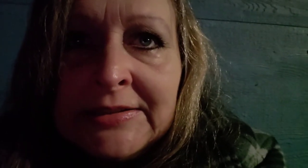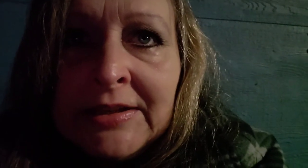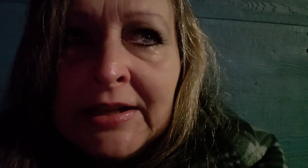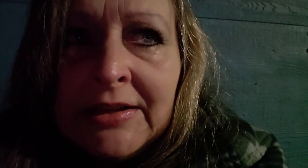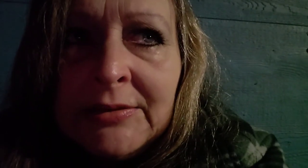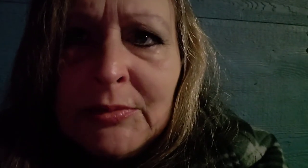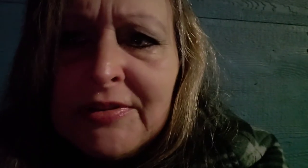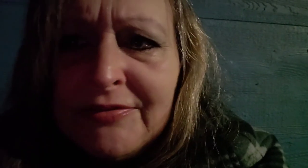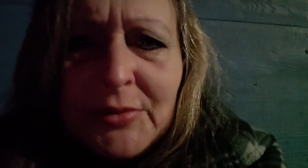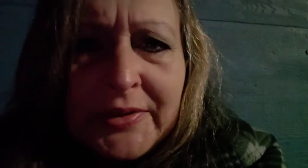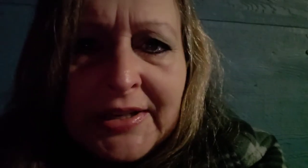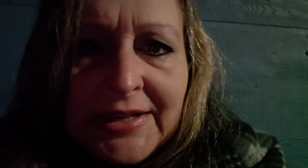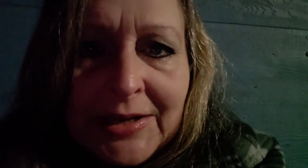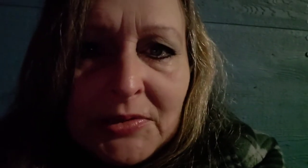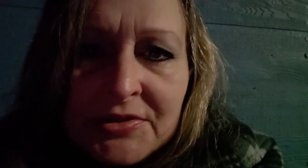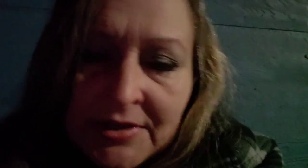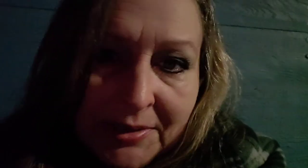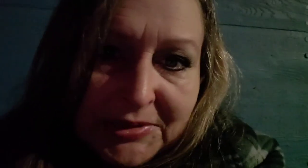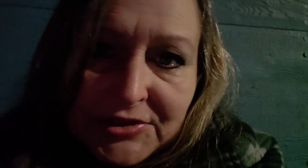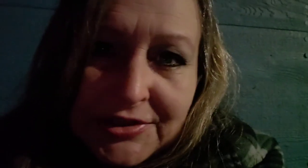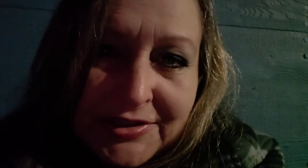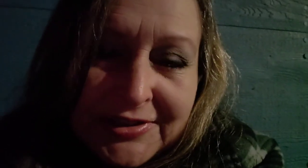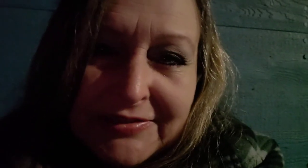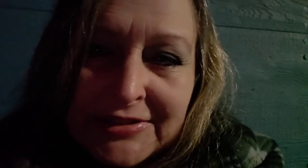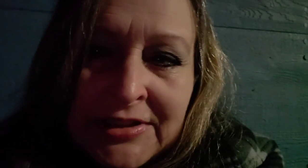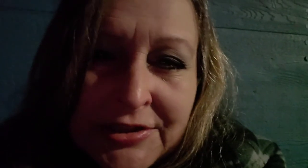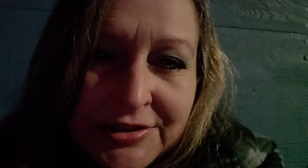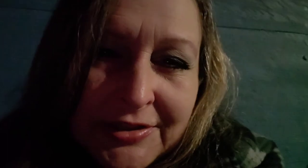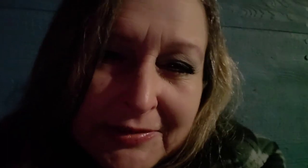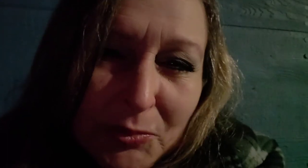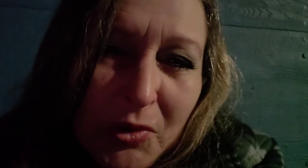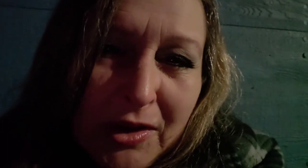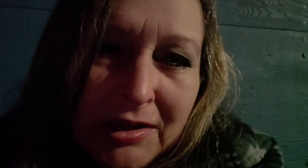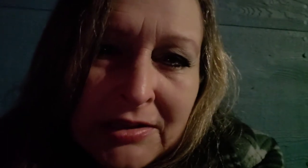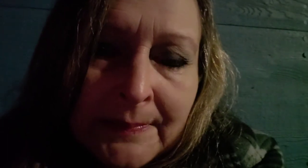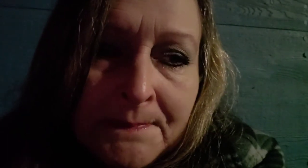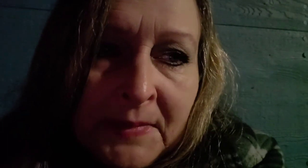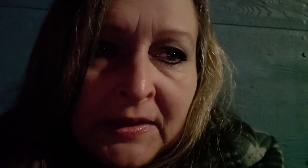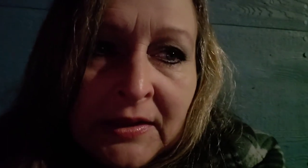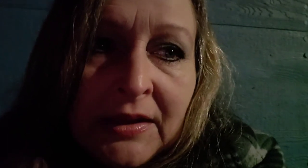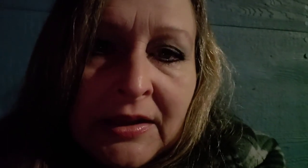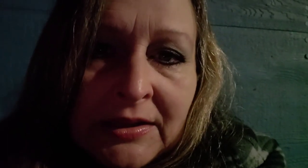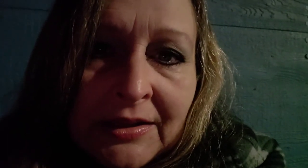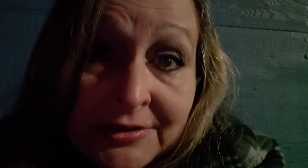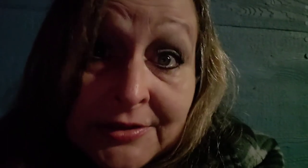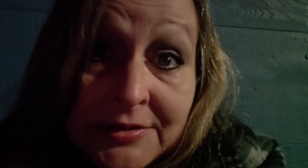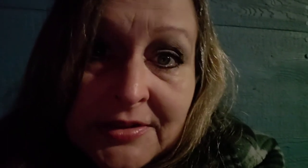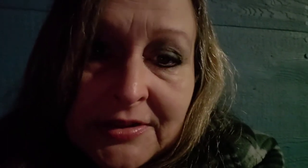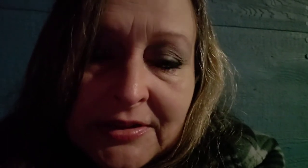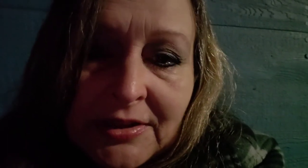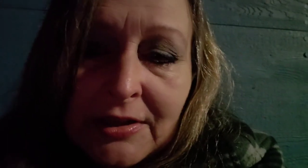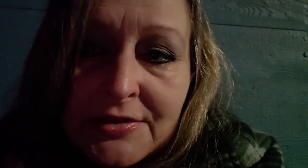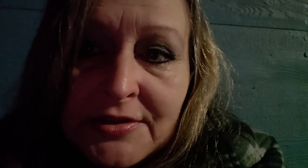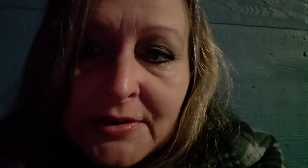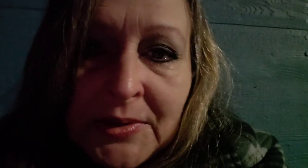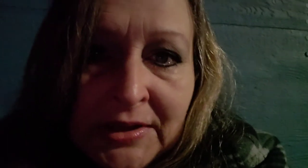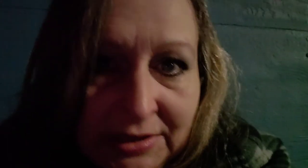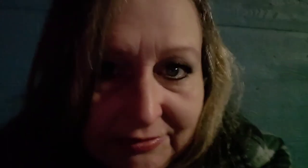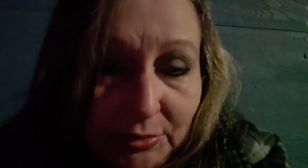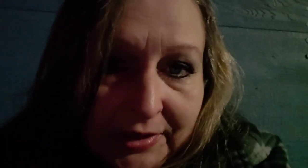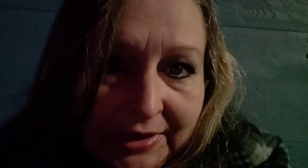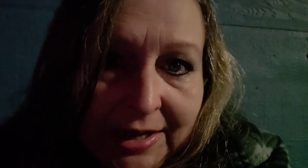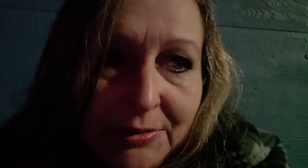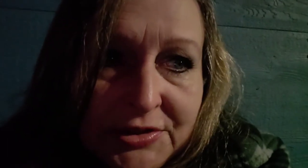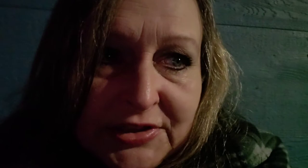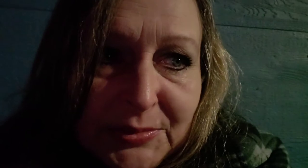And then within 48 hours, I mean, she couldn't even walk. And I took her to the ER. So